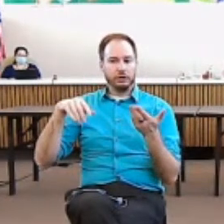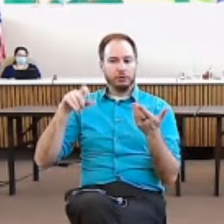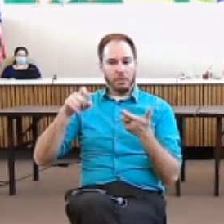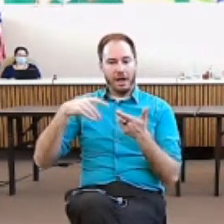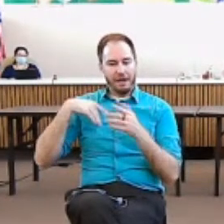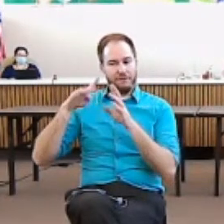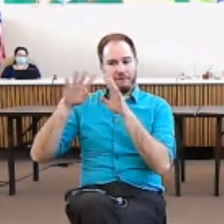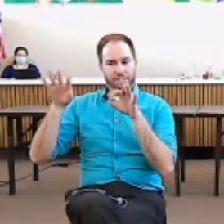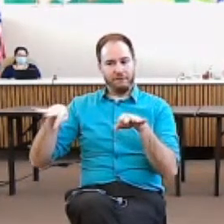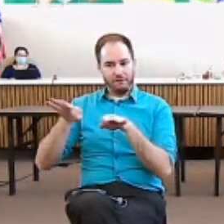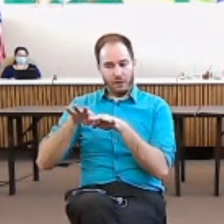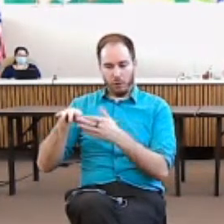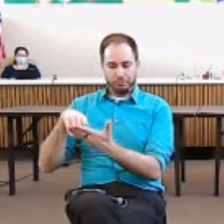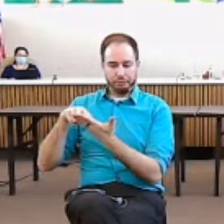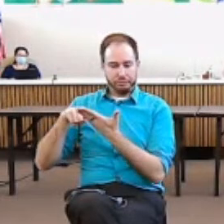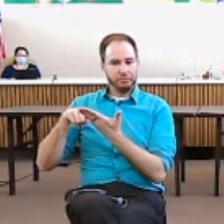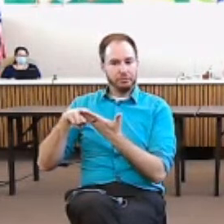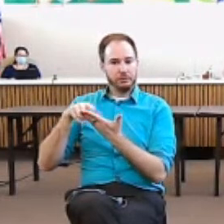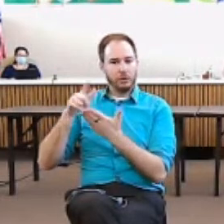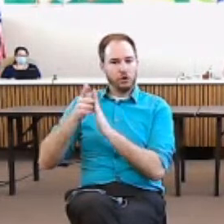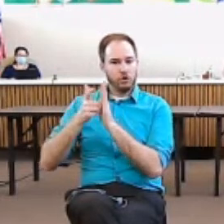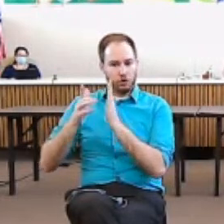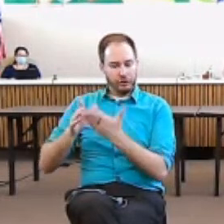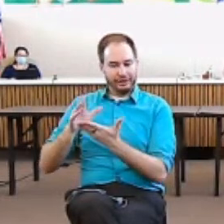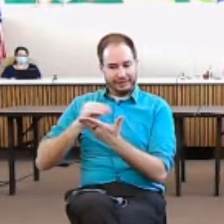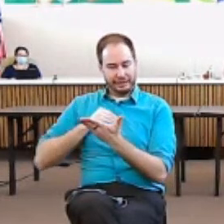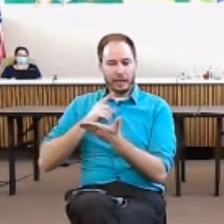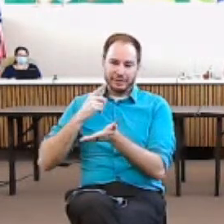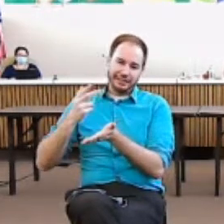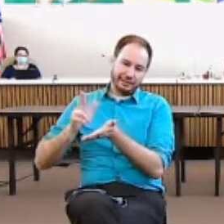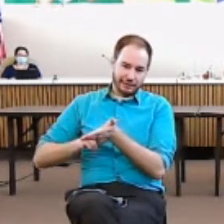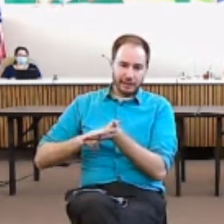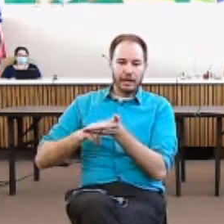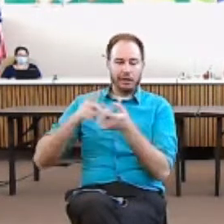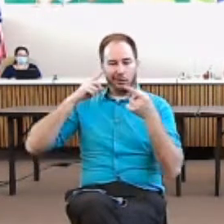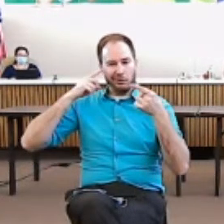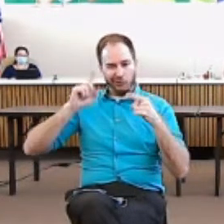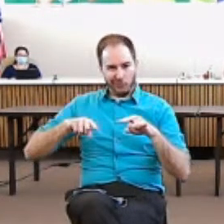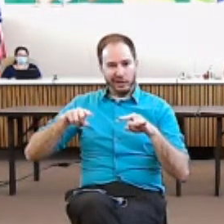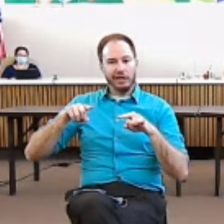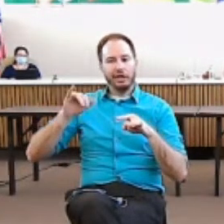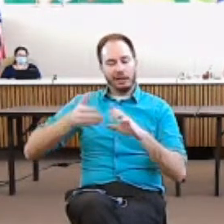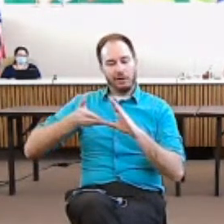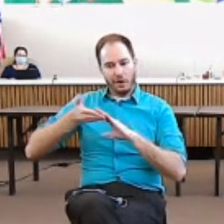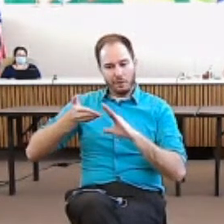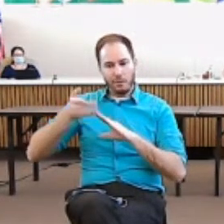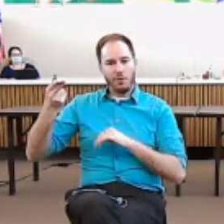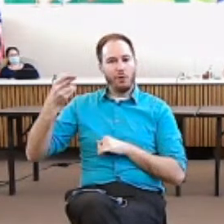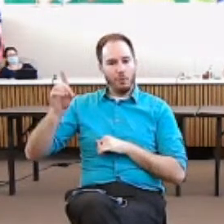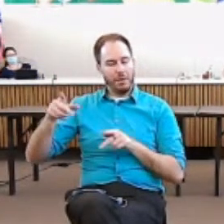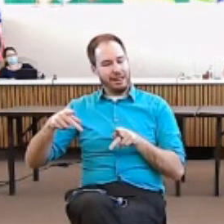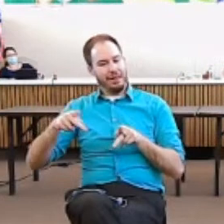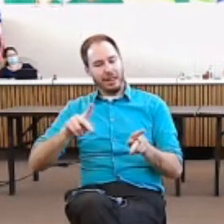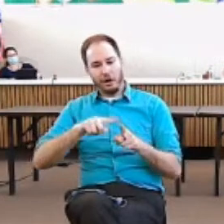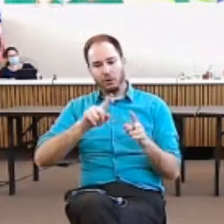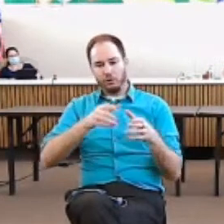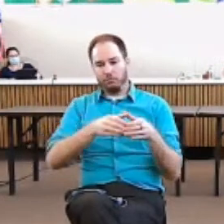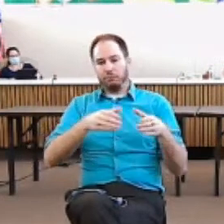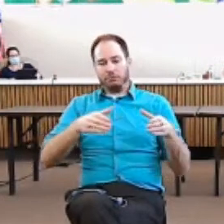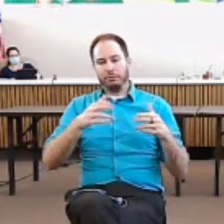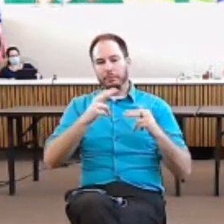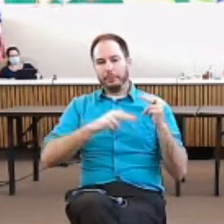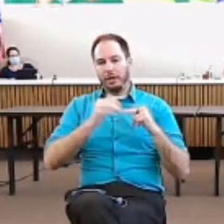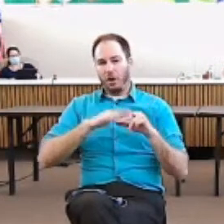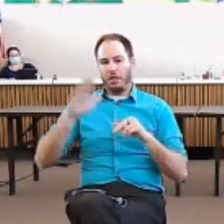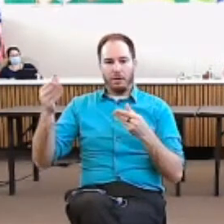form acceptable to the town attorney of a signed reciprocal easement or operation agreement from Home Depot allowing for the larger